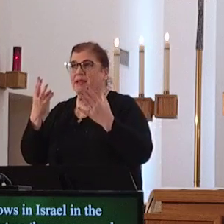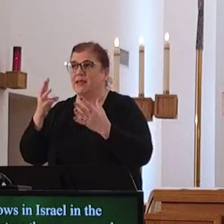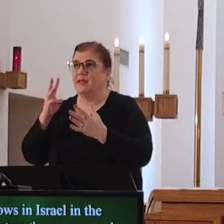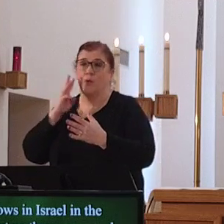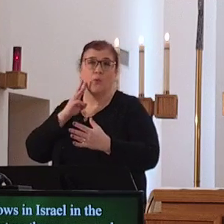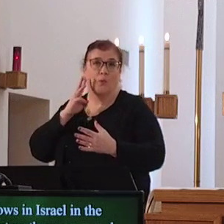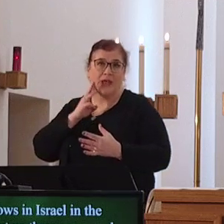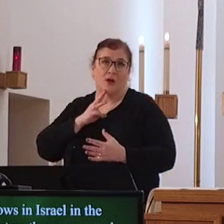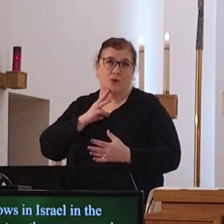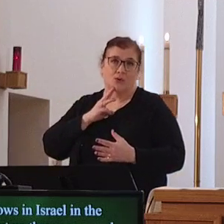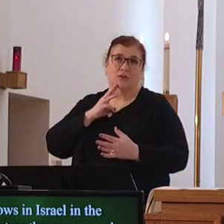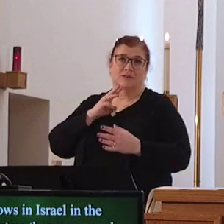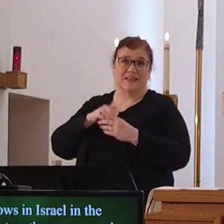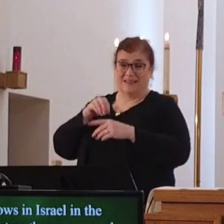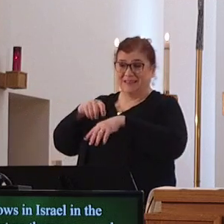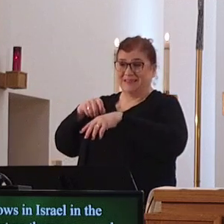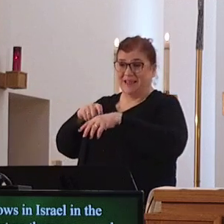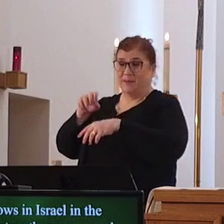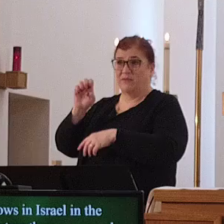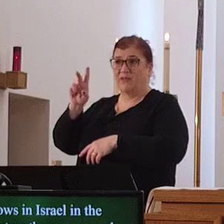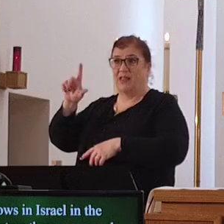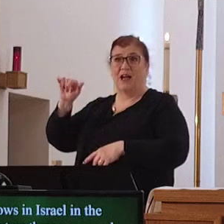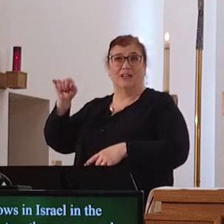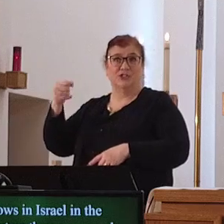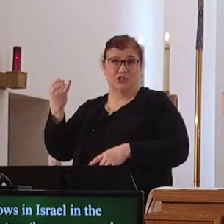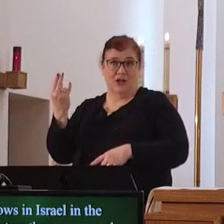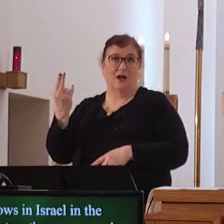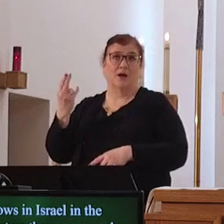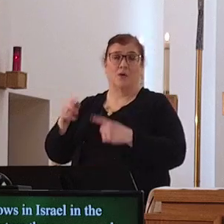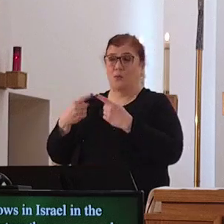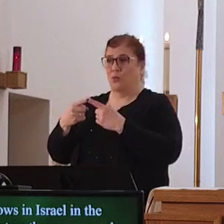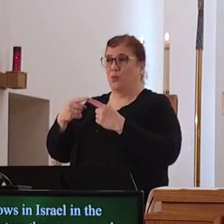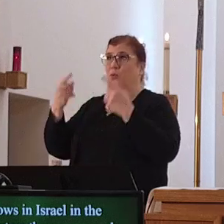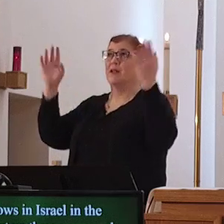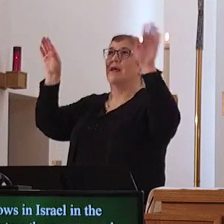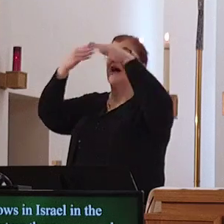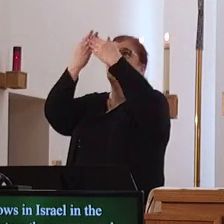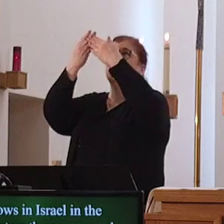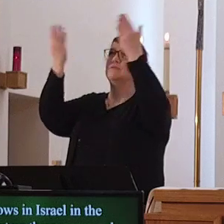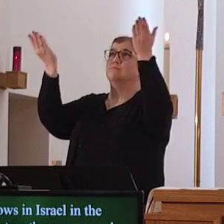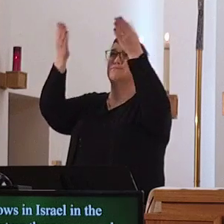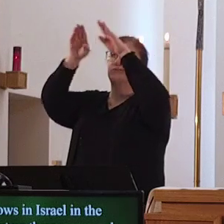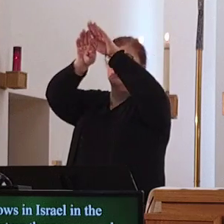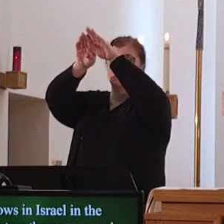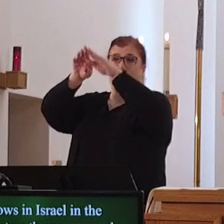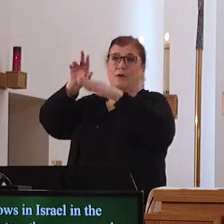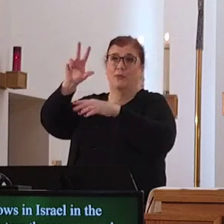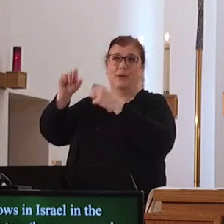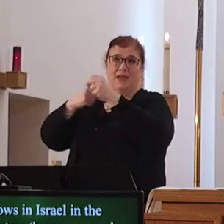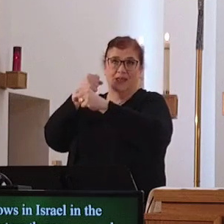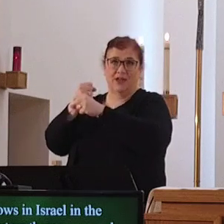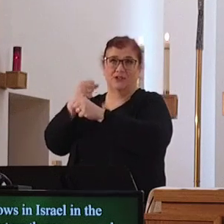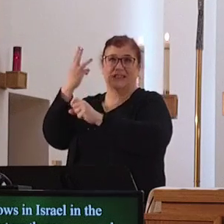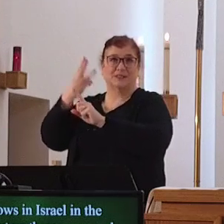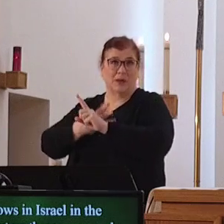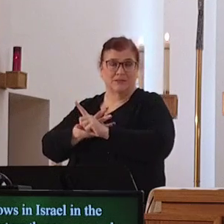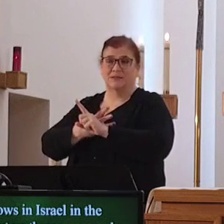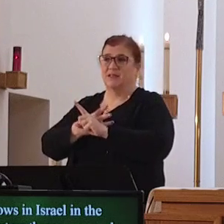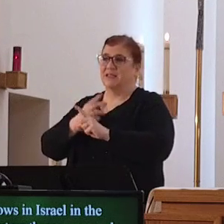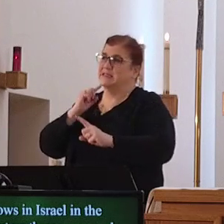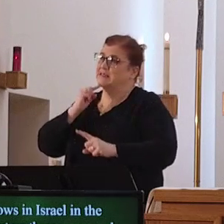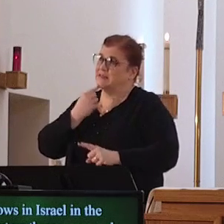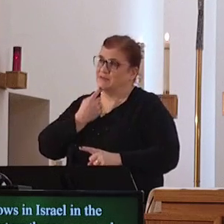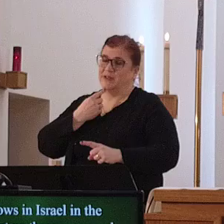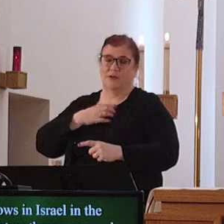widows in at the time of Elijah, when the heaven was shut up 3 years and 6 months, and there was